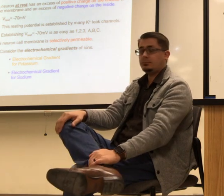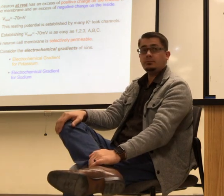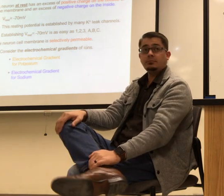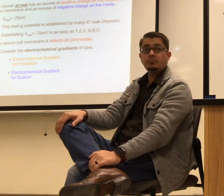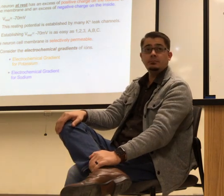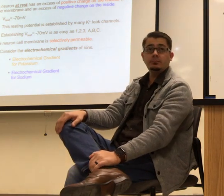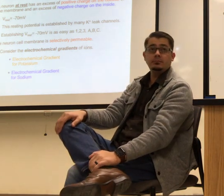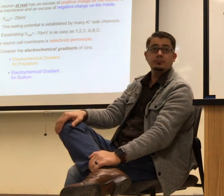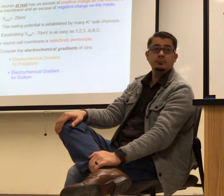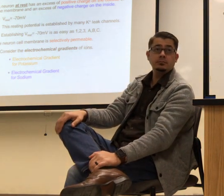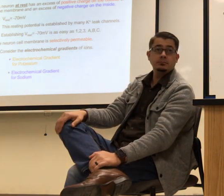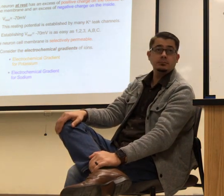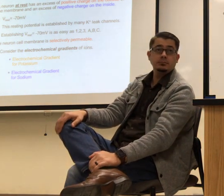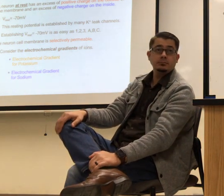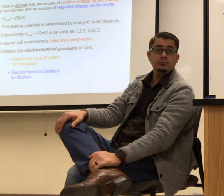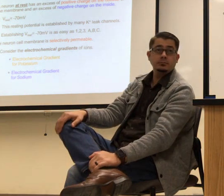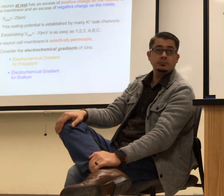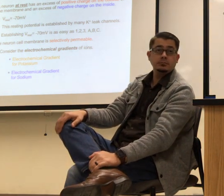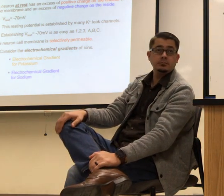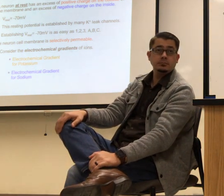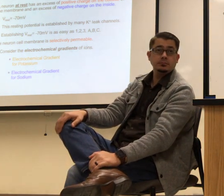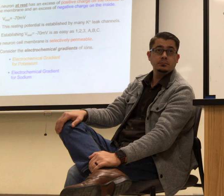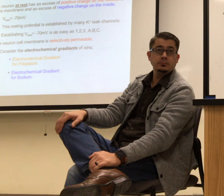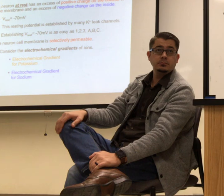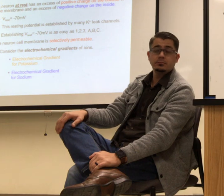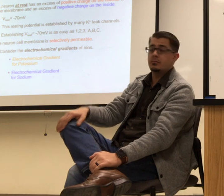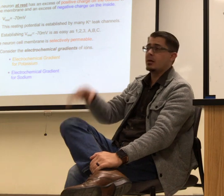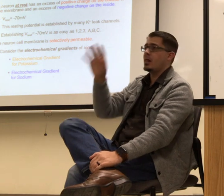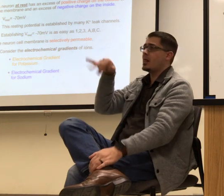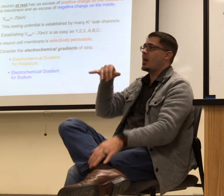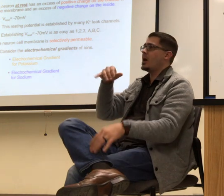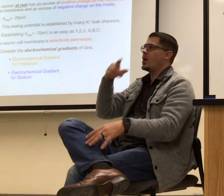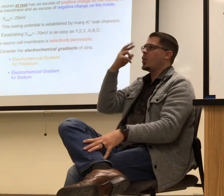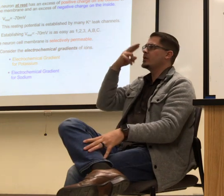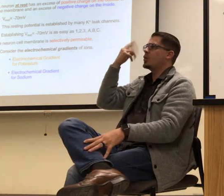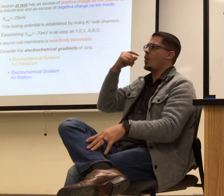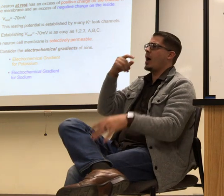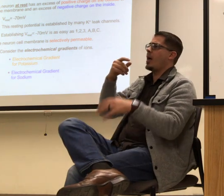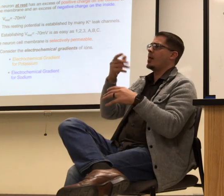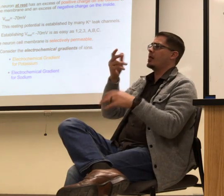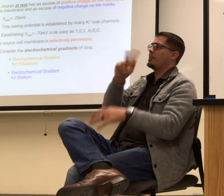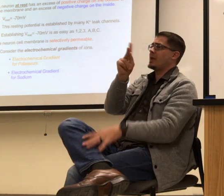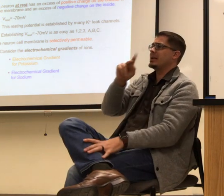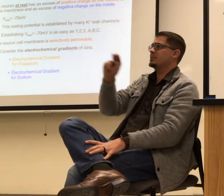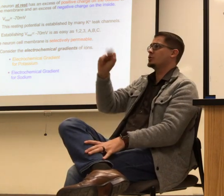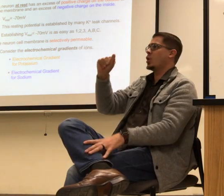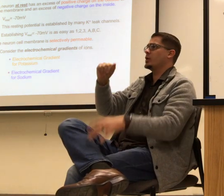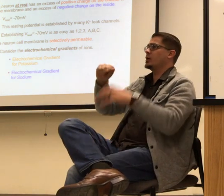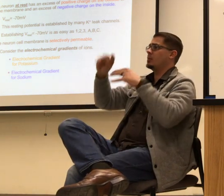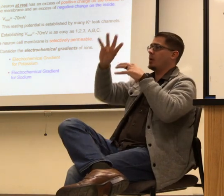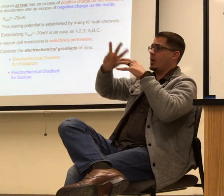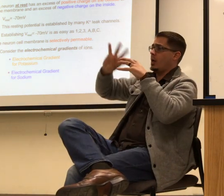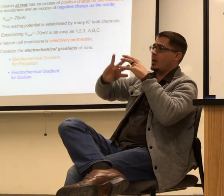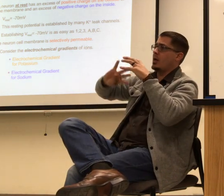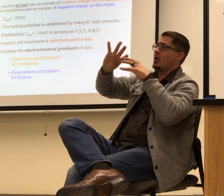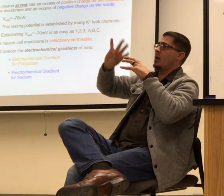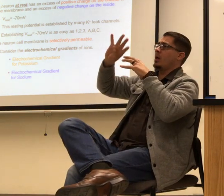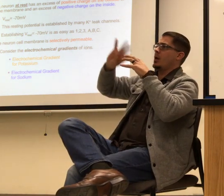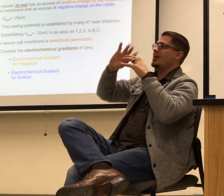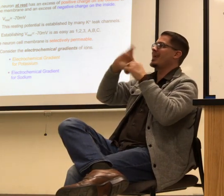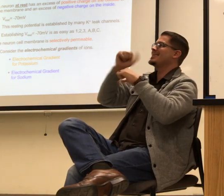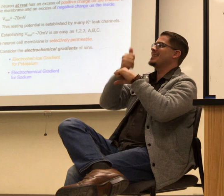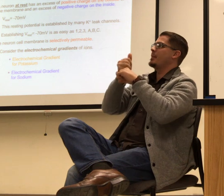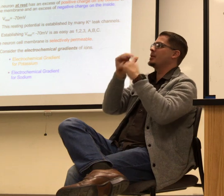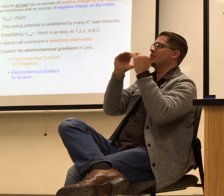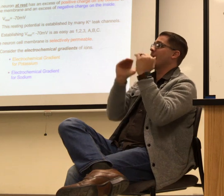The movement in and out, is it to establish equilibrium? Yeah, exactly. So this leak establishes